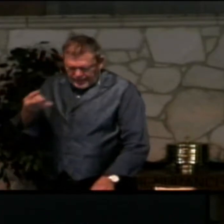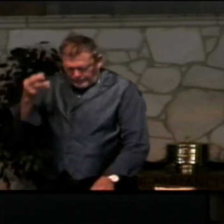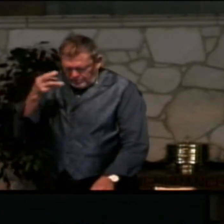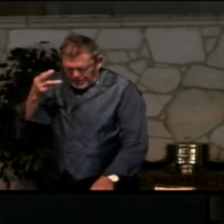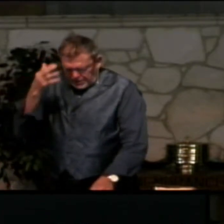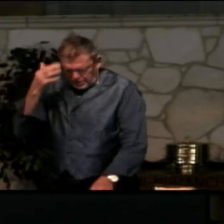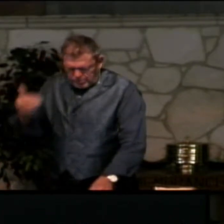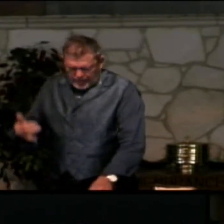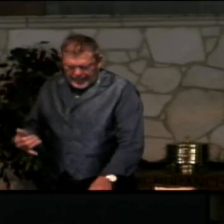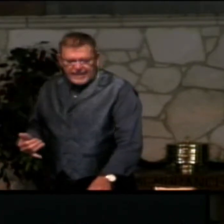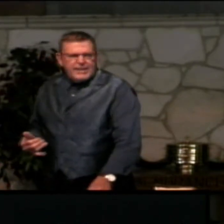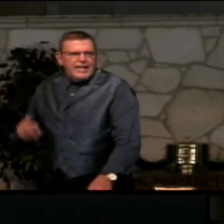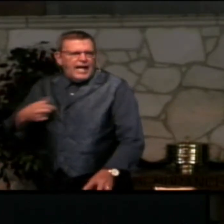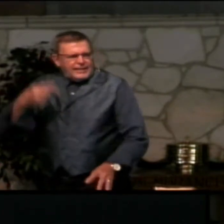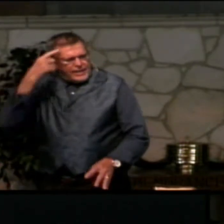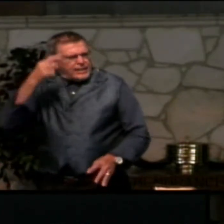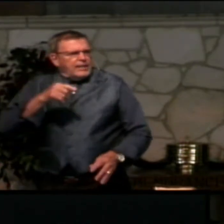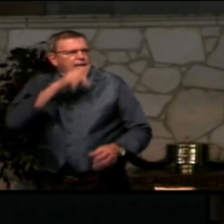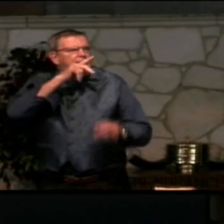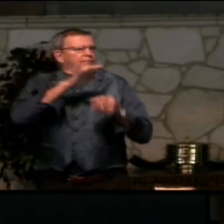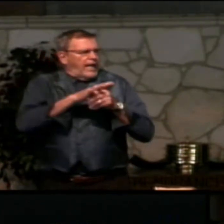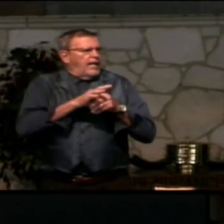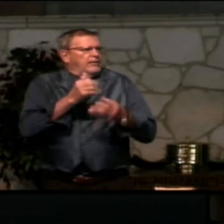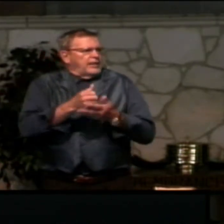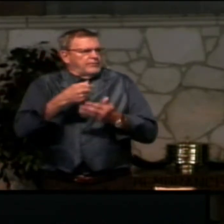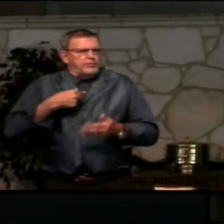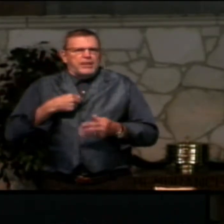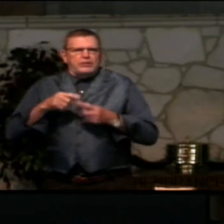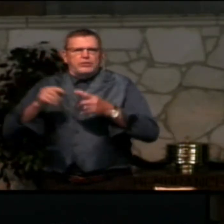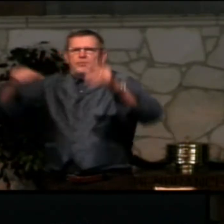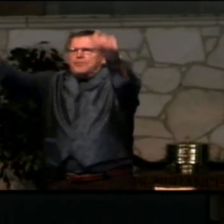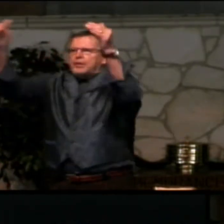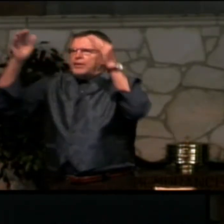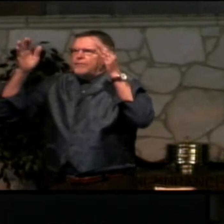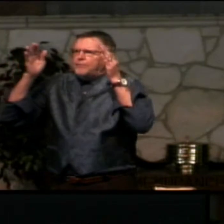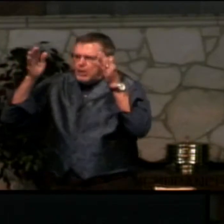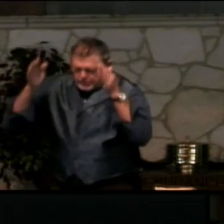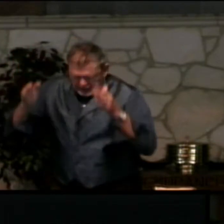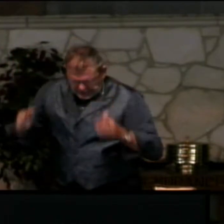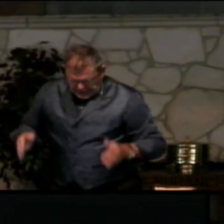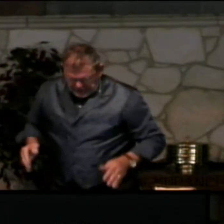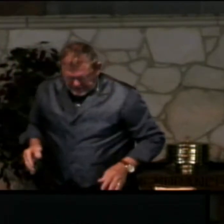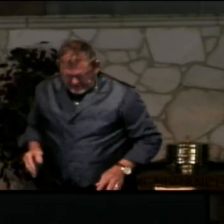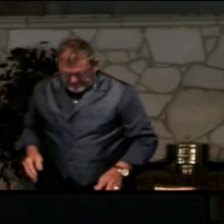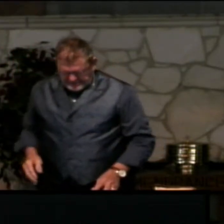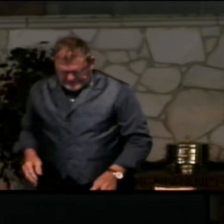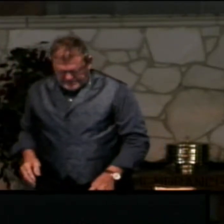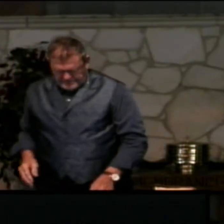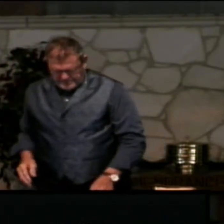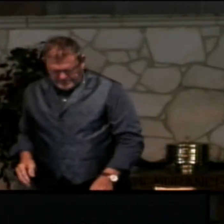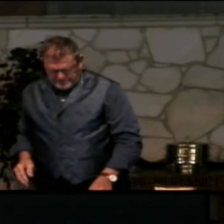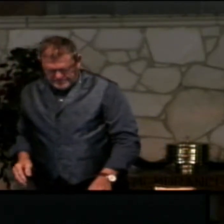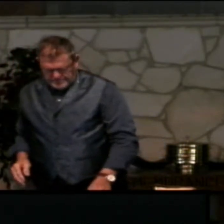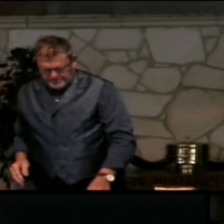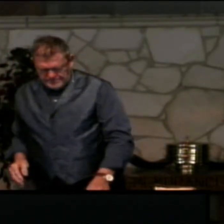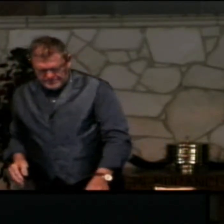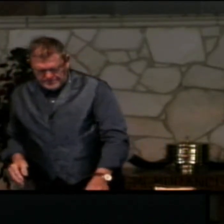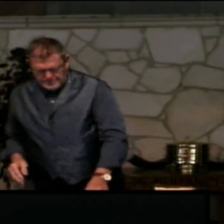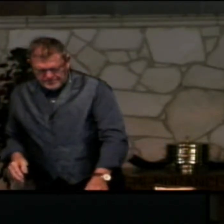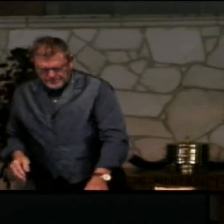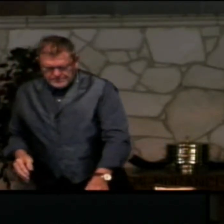There's several reasons why. I think a vow helps me to focus